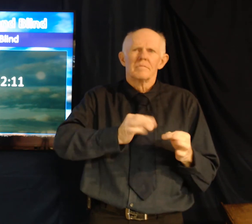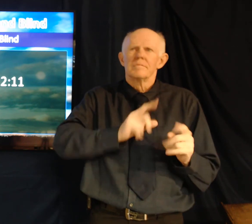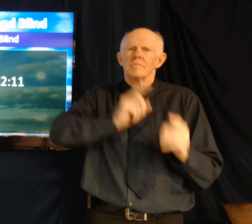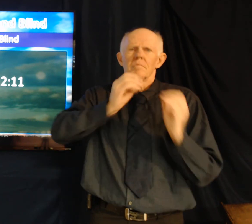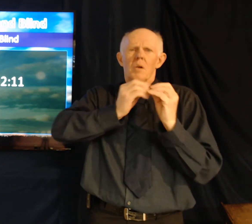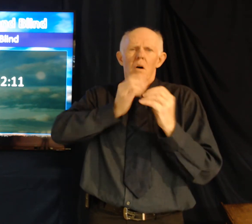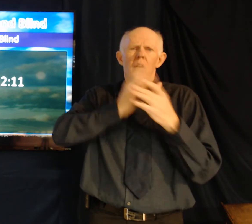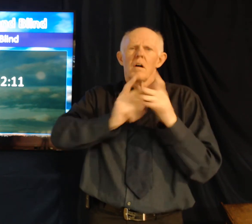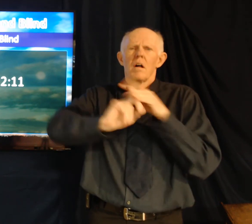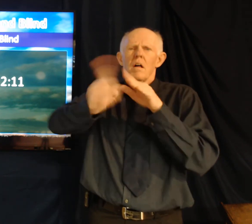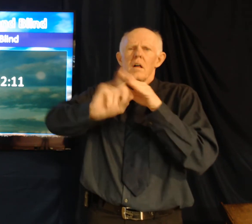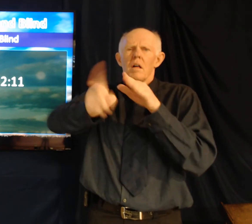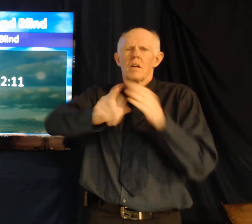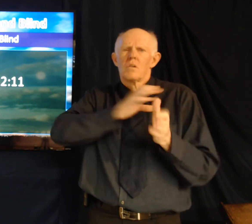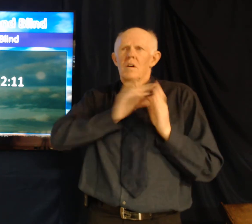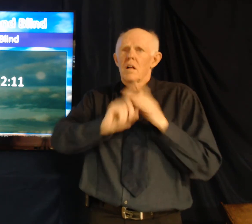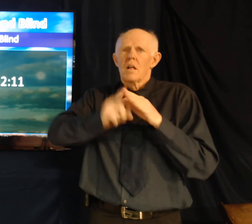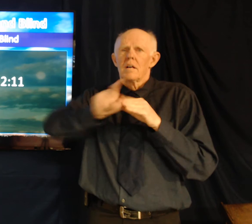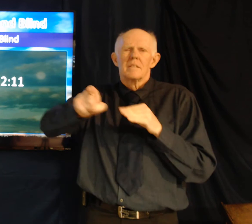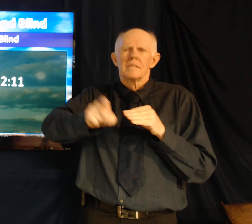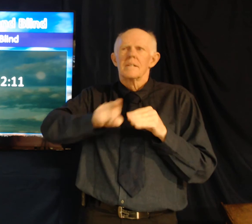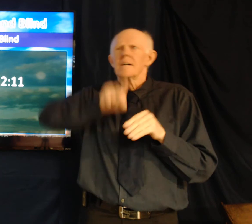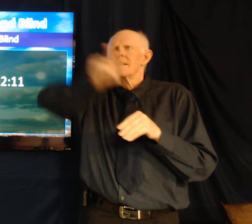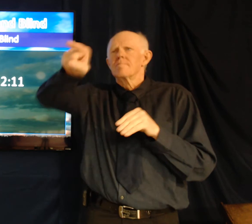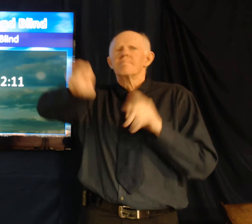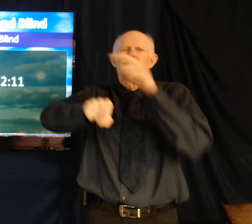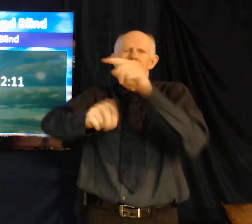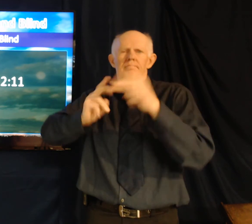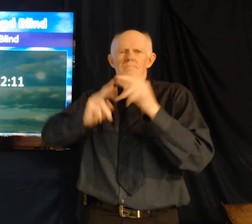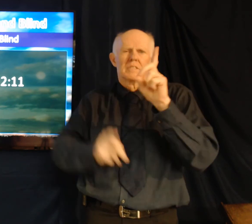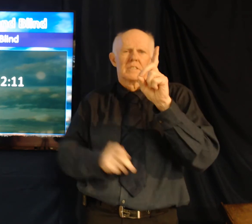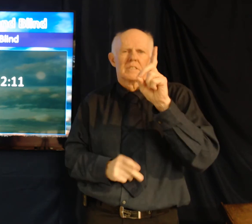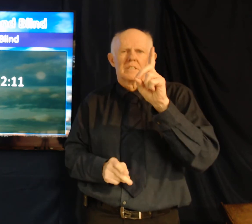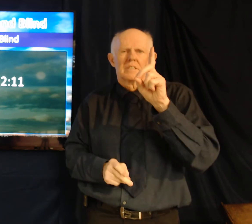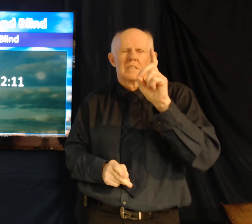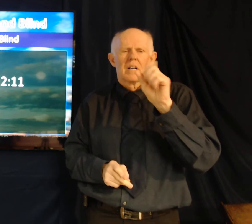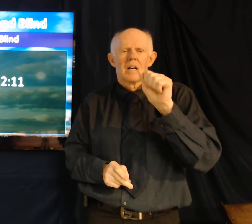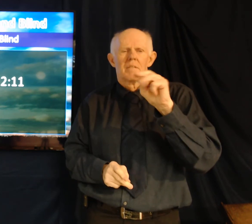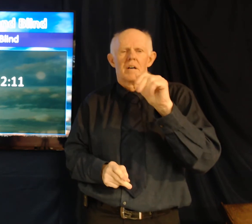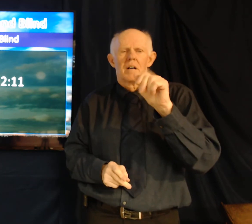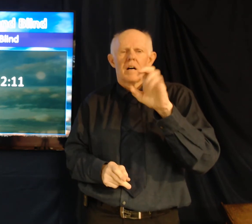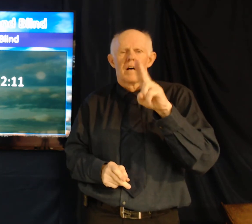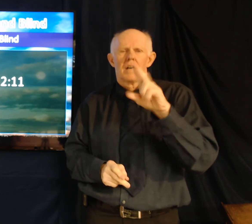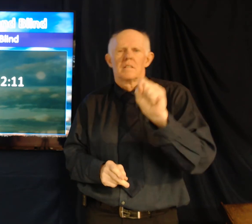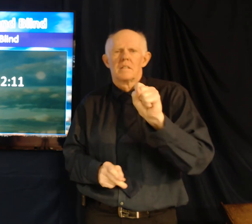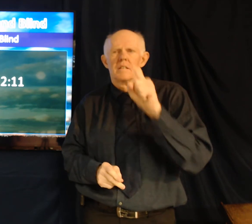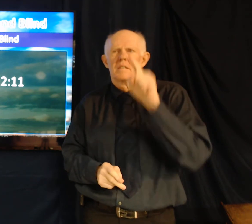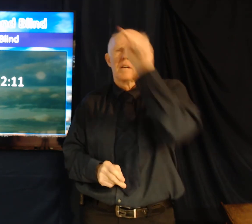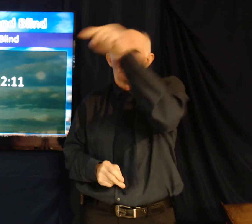He decided more and more Christians were running away. to Damascus.